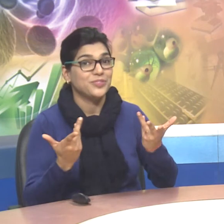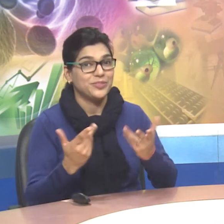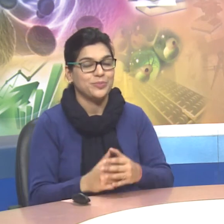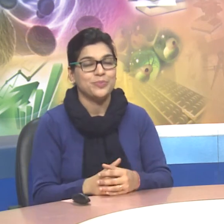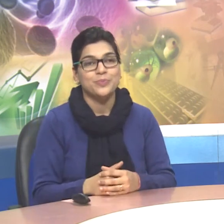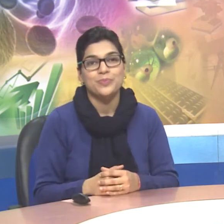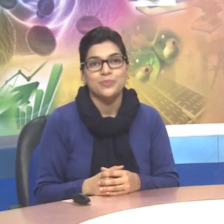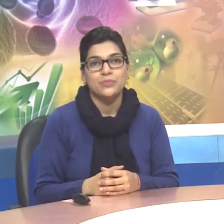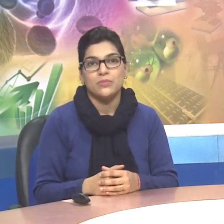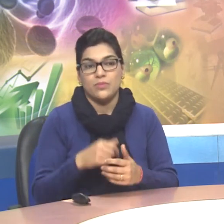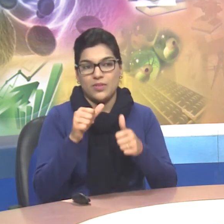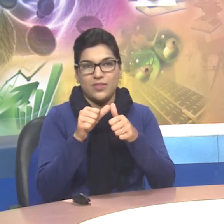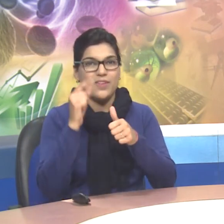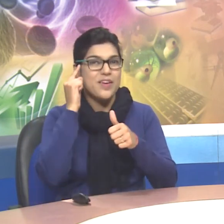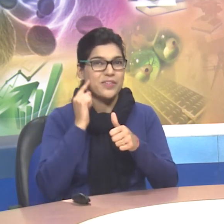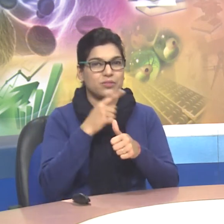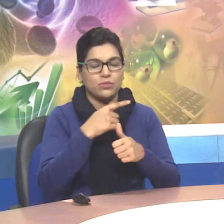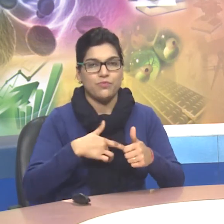Now you can see the some questions.